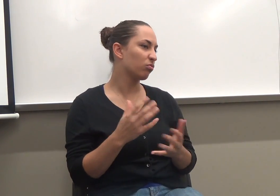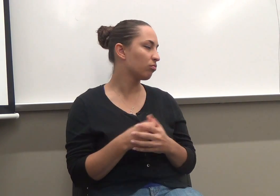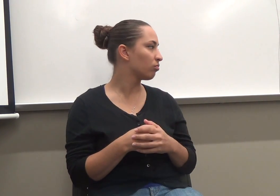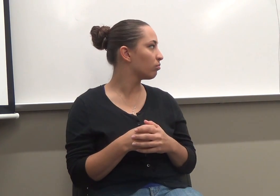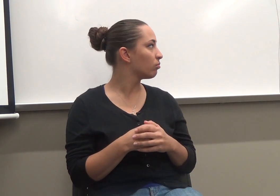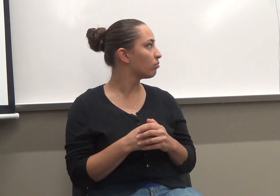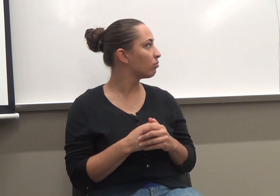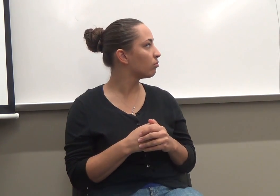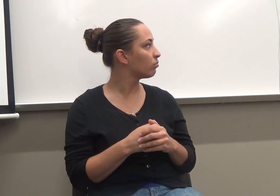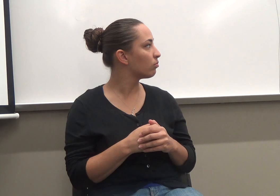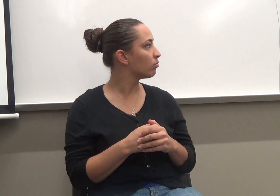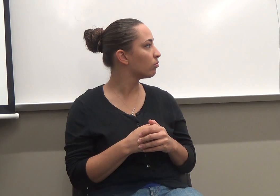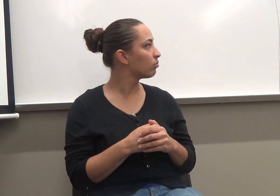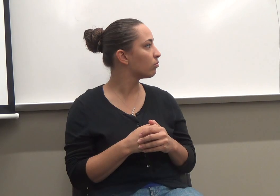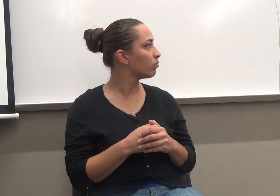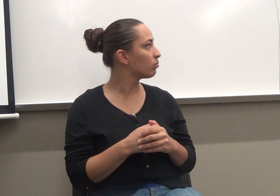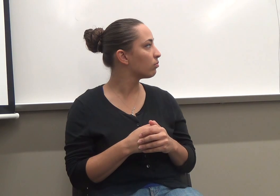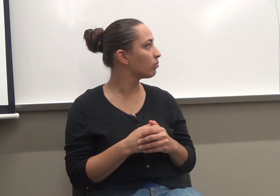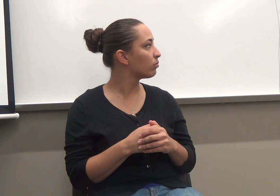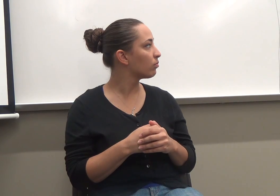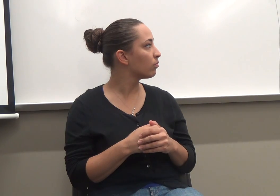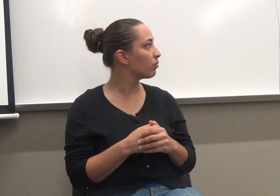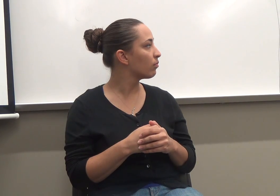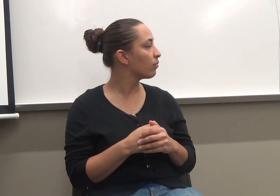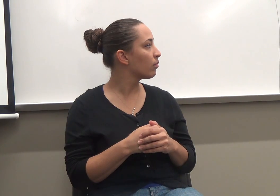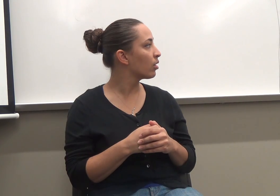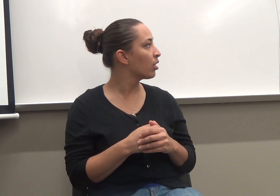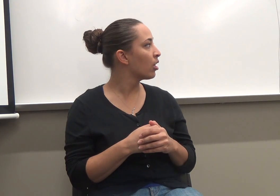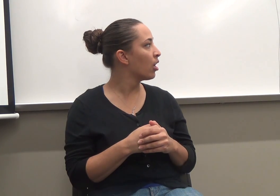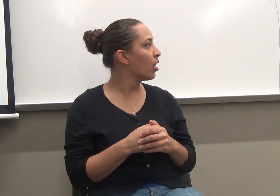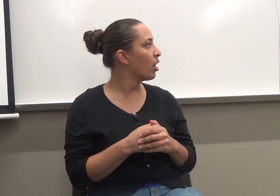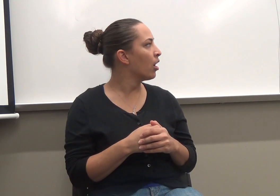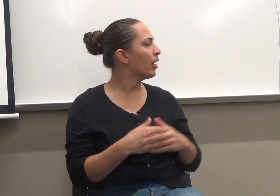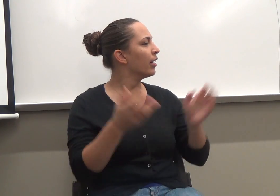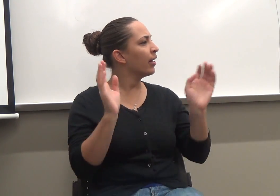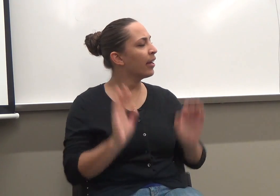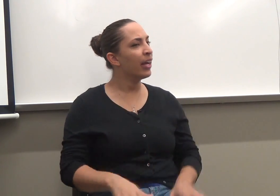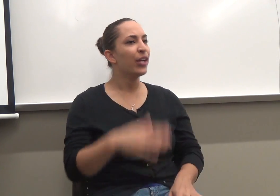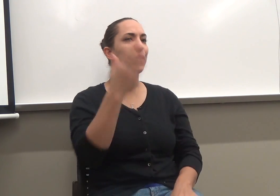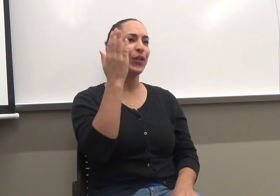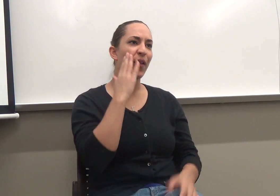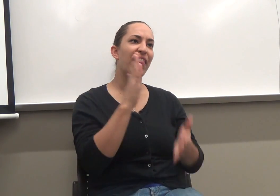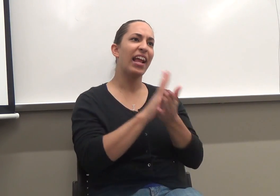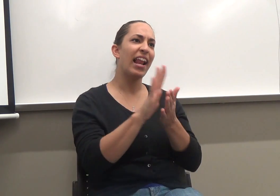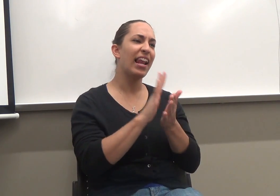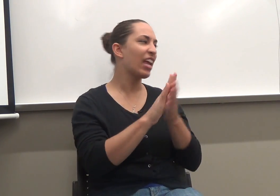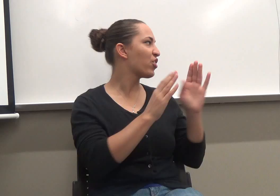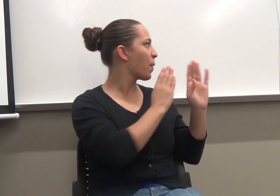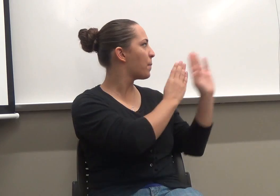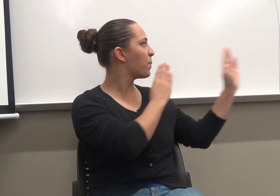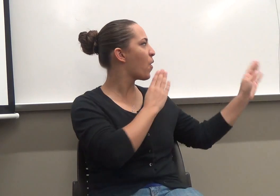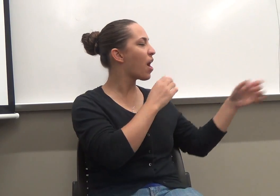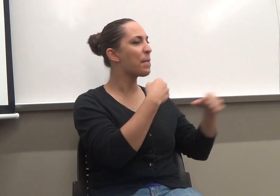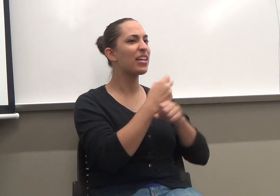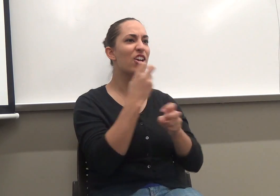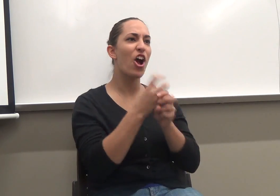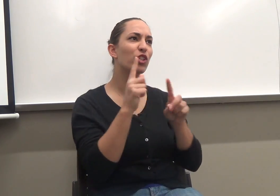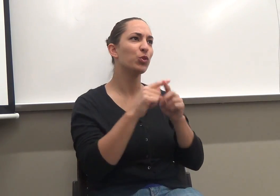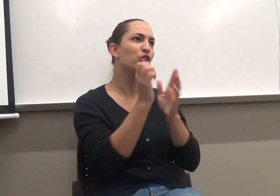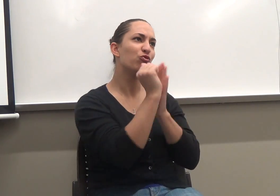this, you know, they clean the this board with something that makes it really hard to erase. I gotta get them